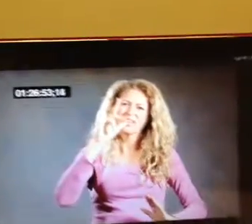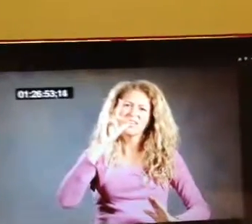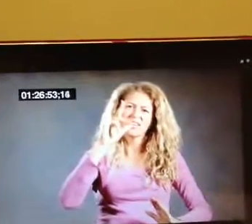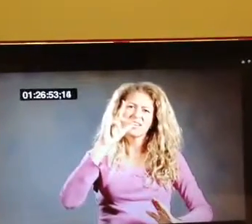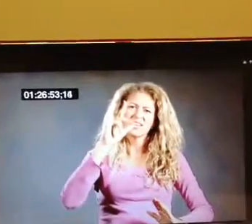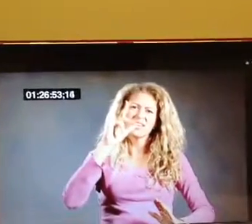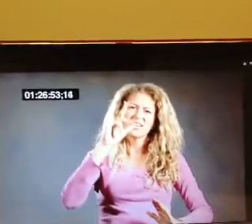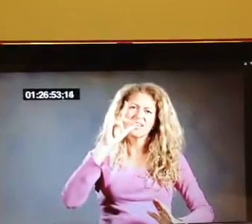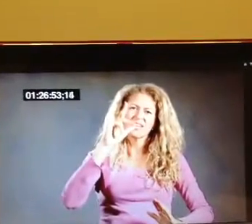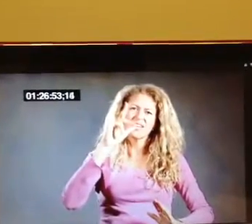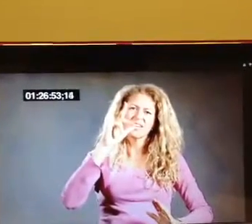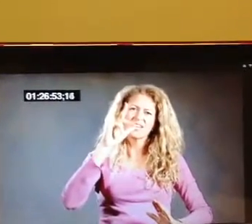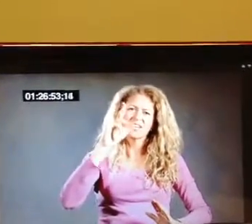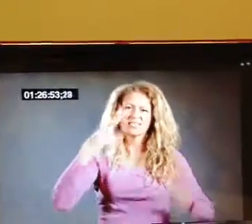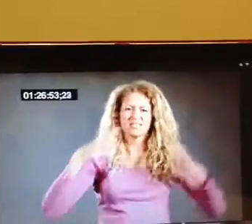bugs.